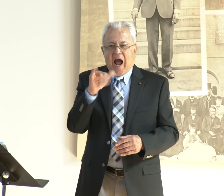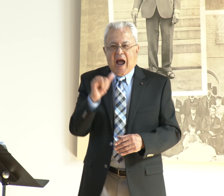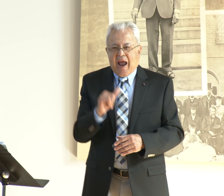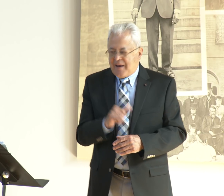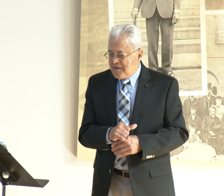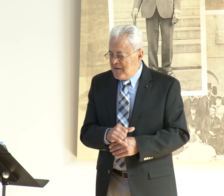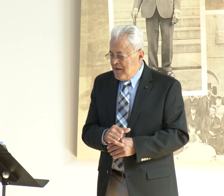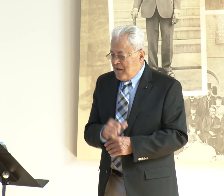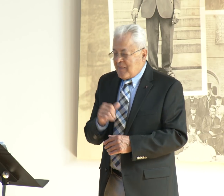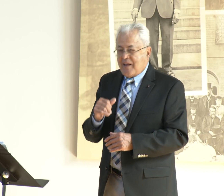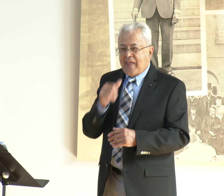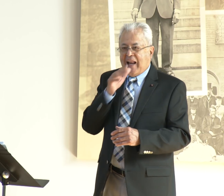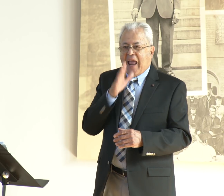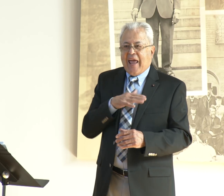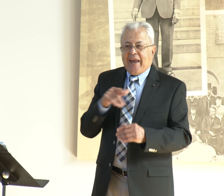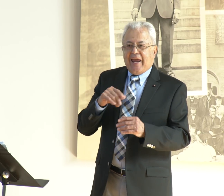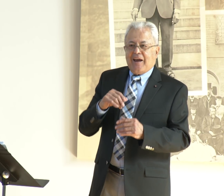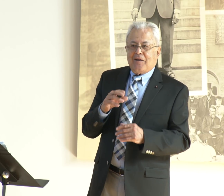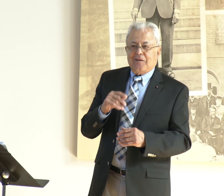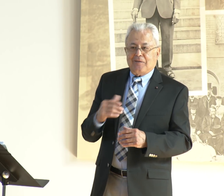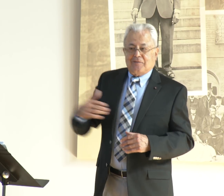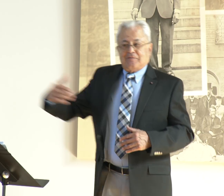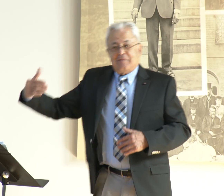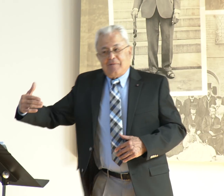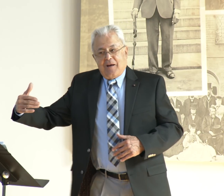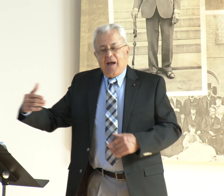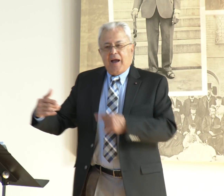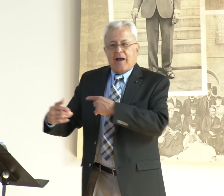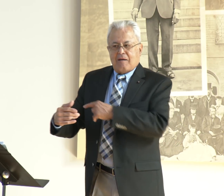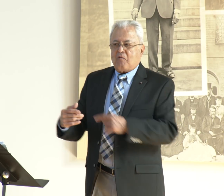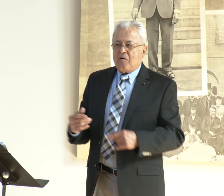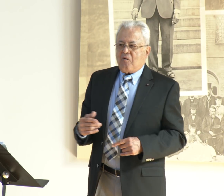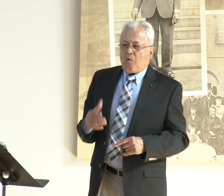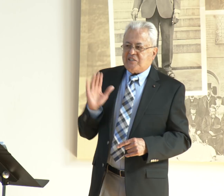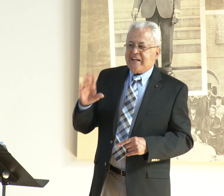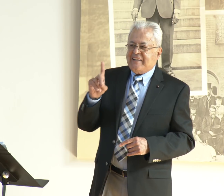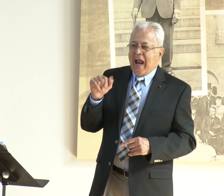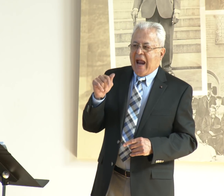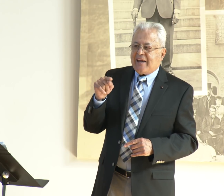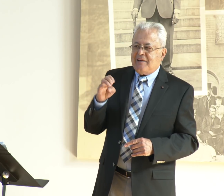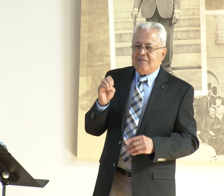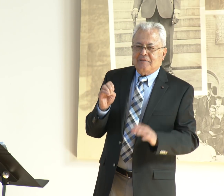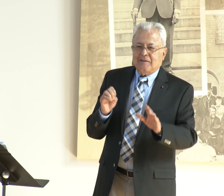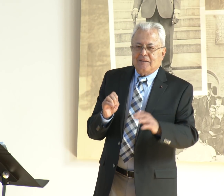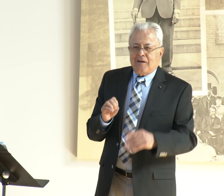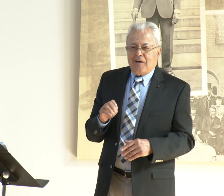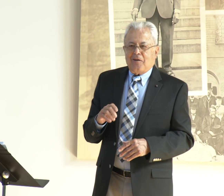He was a good-looking guy. And the lady just off to his side was his